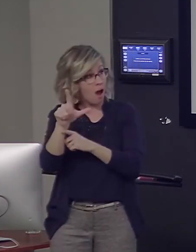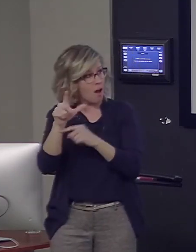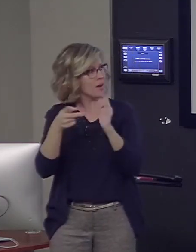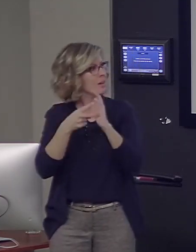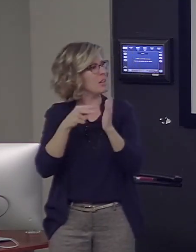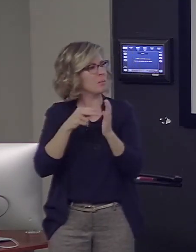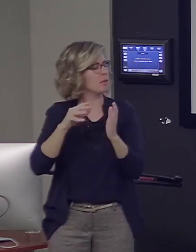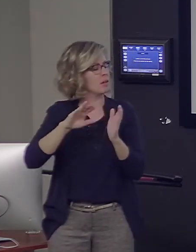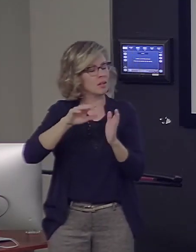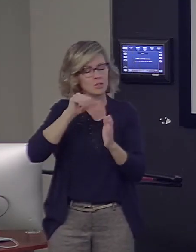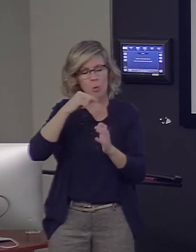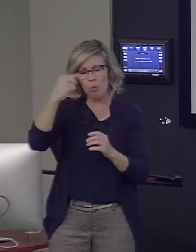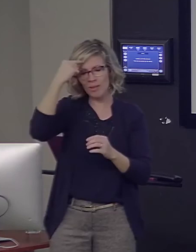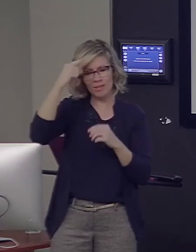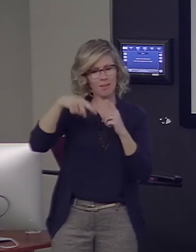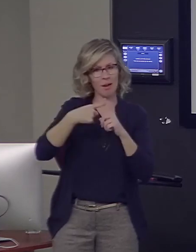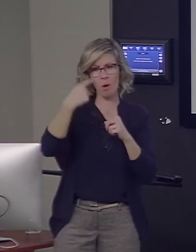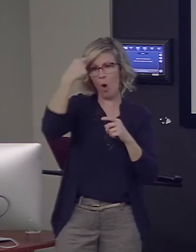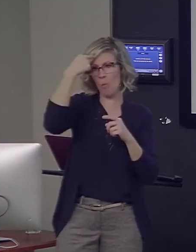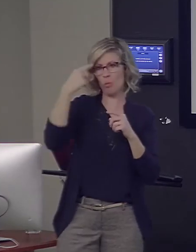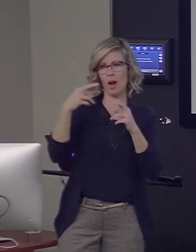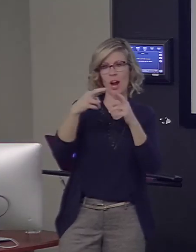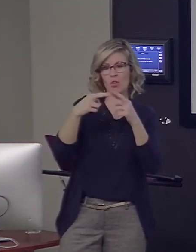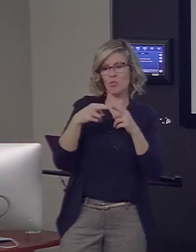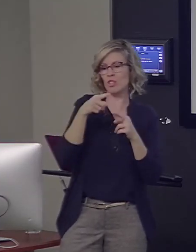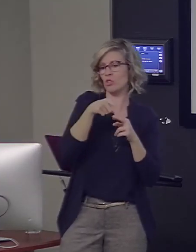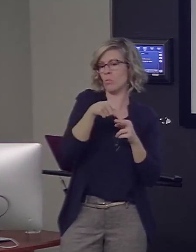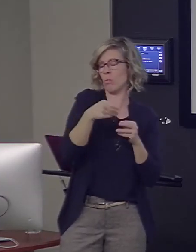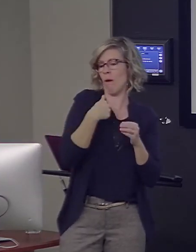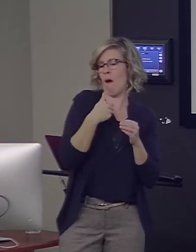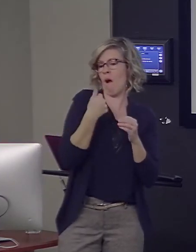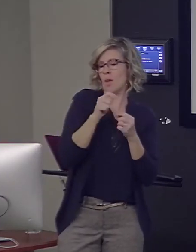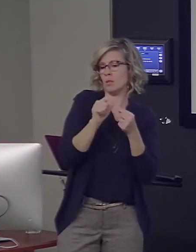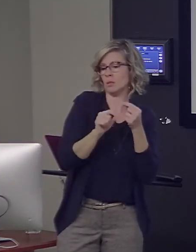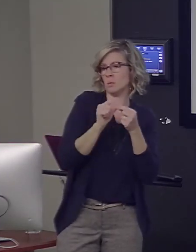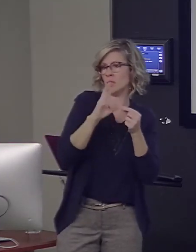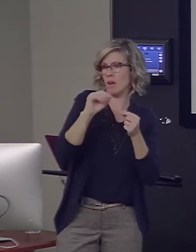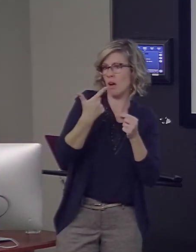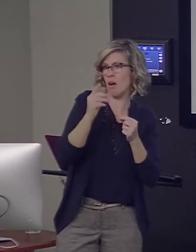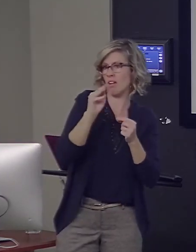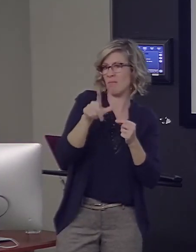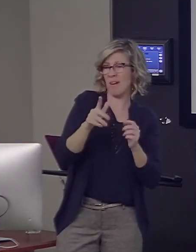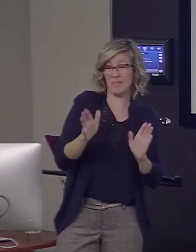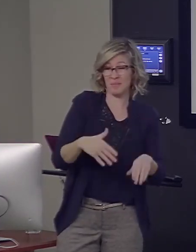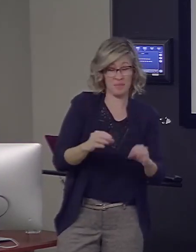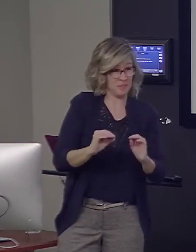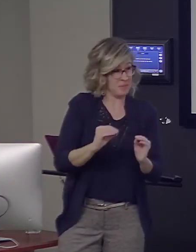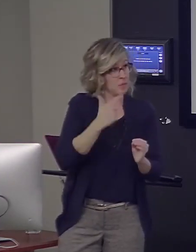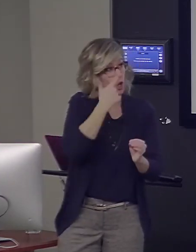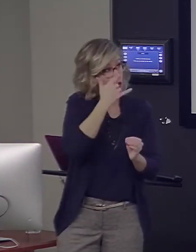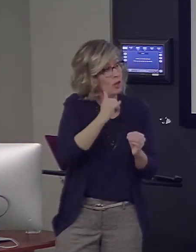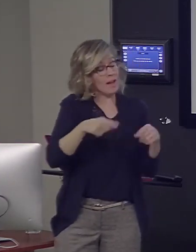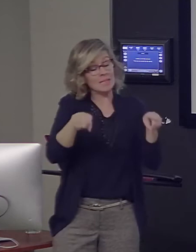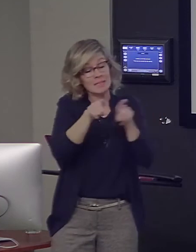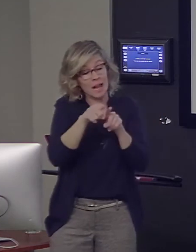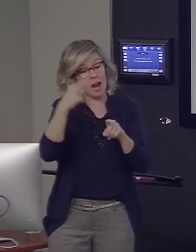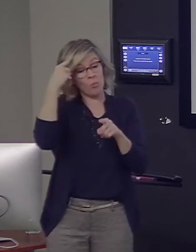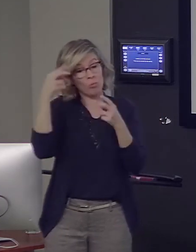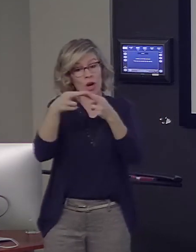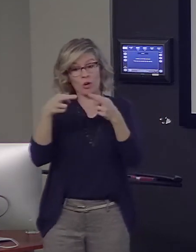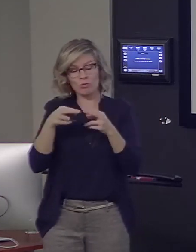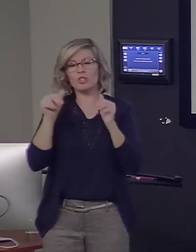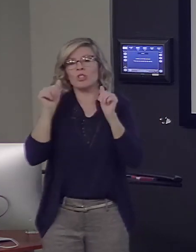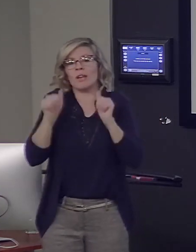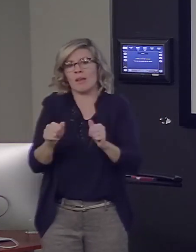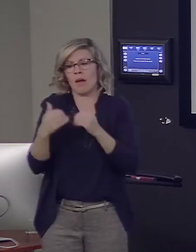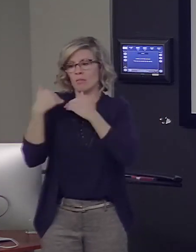think of brain regions as containing innately cognitive models, because it seems like the same brain region can have very, very different